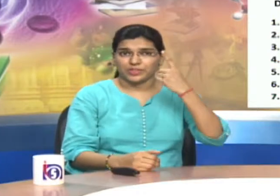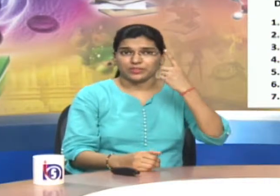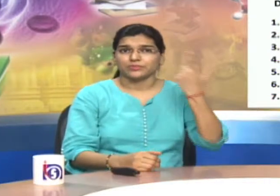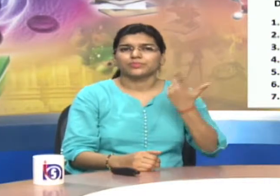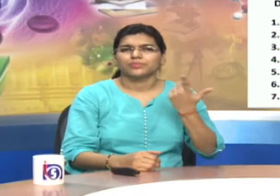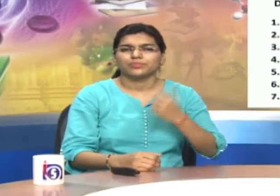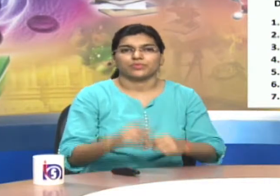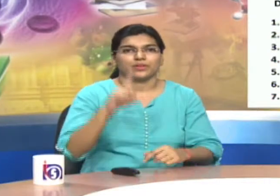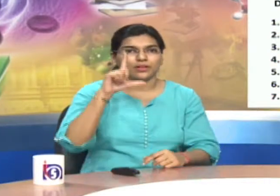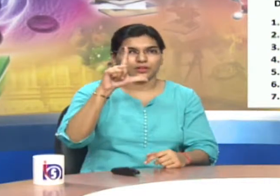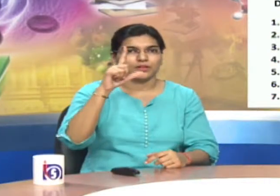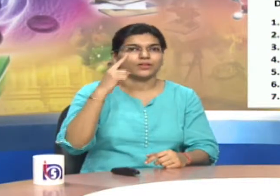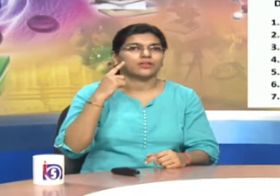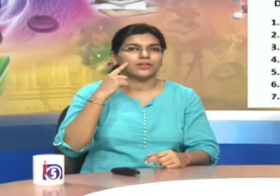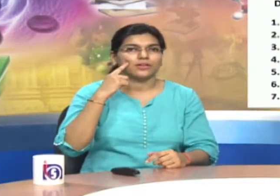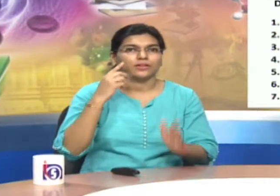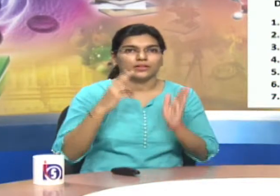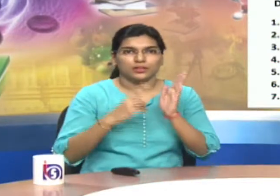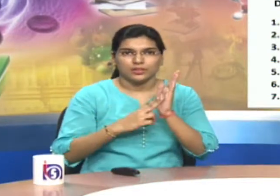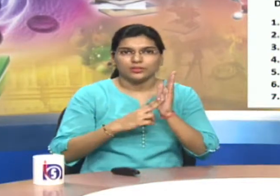The first one is of the line.